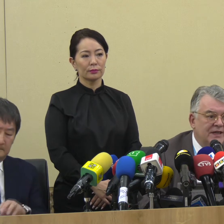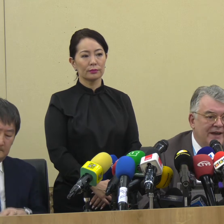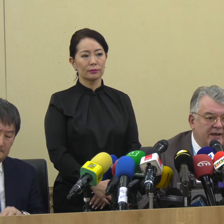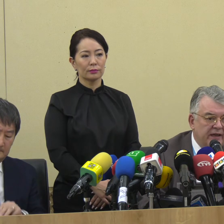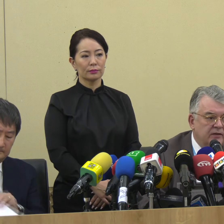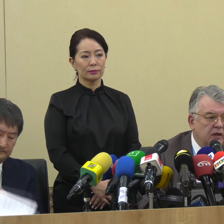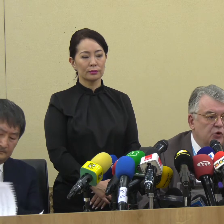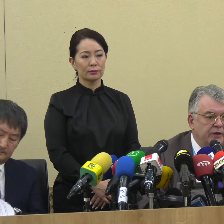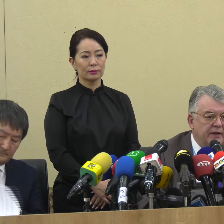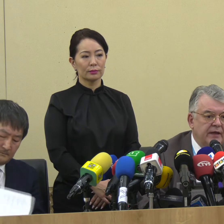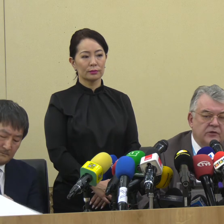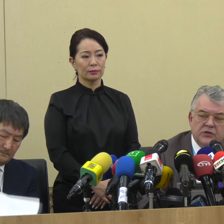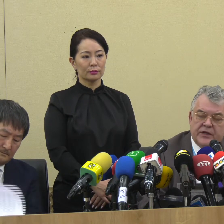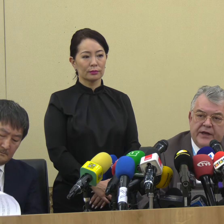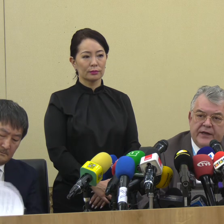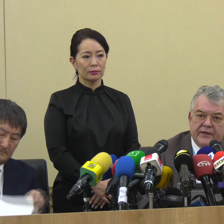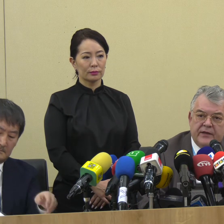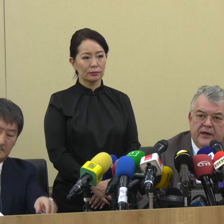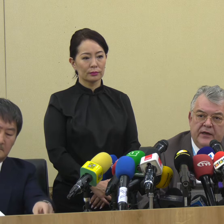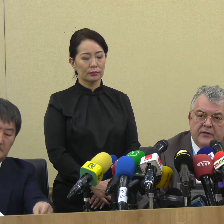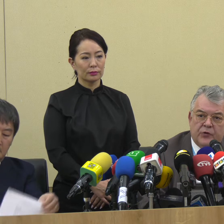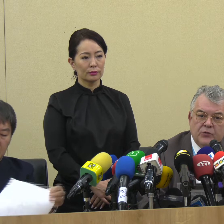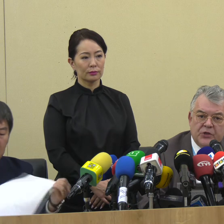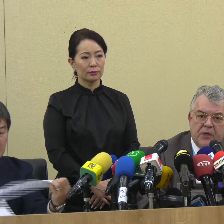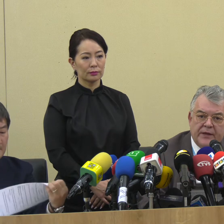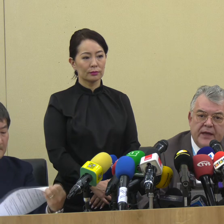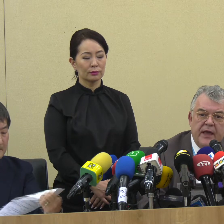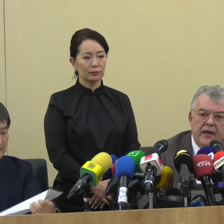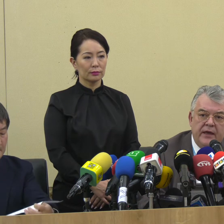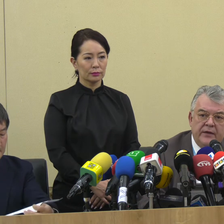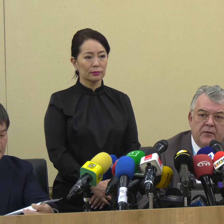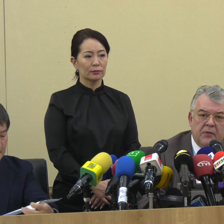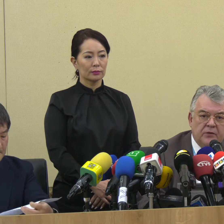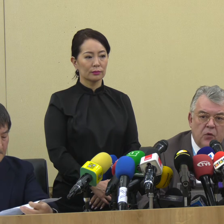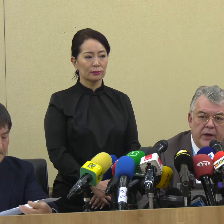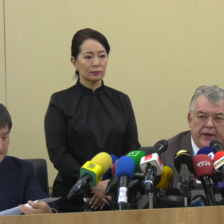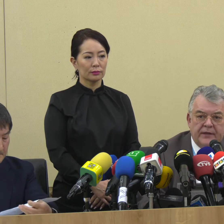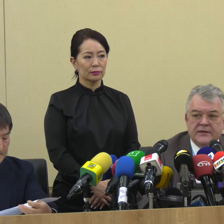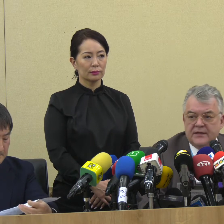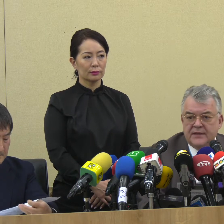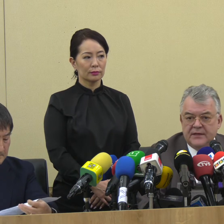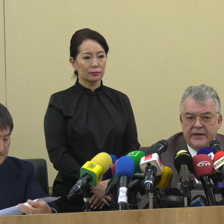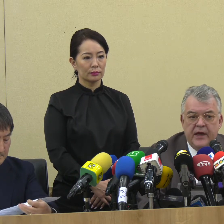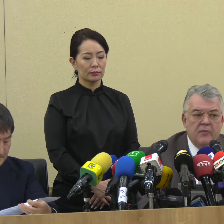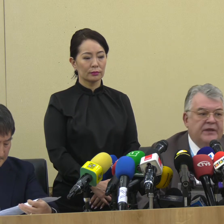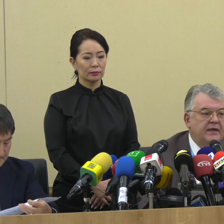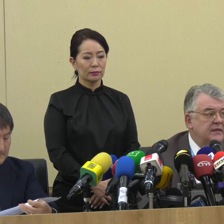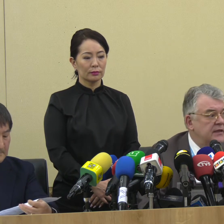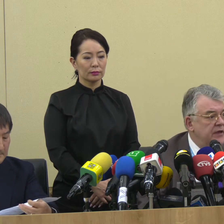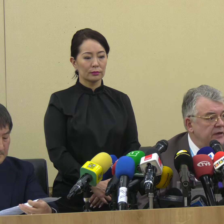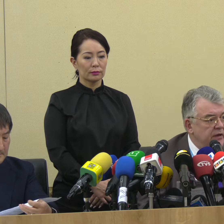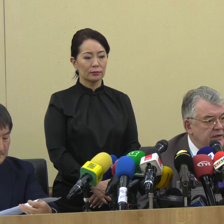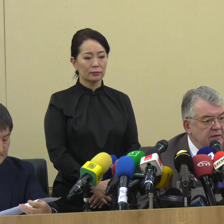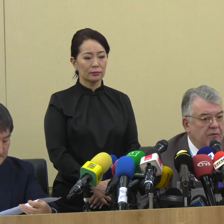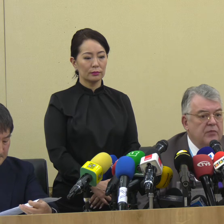diagnostic reagent, laboratory diagnostic reagent in from Japan in Mongolia and in CCD. But yesterday